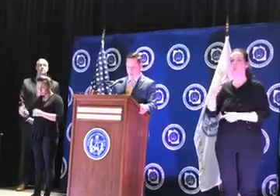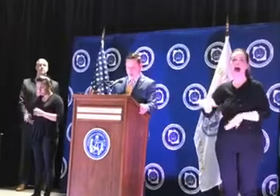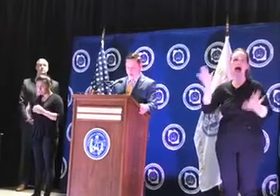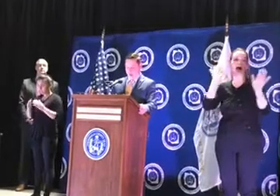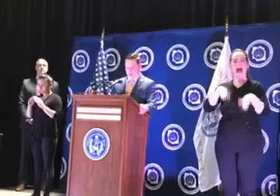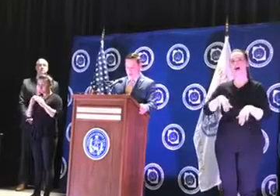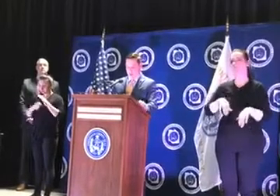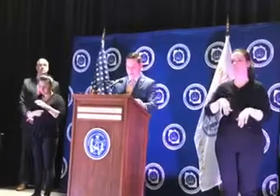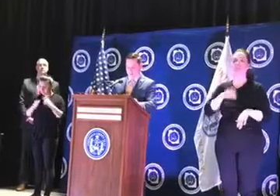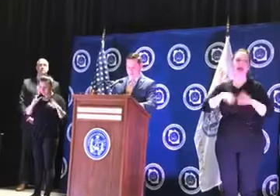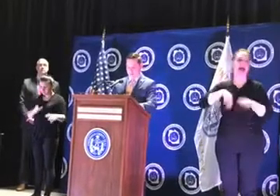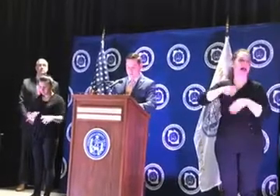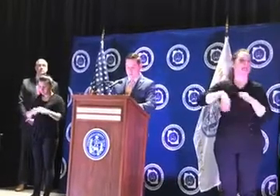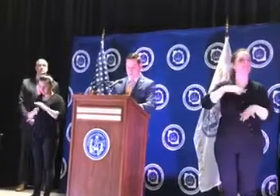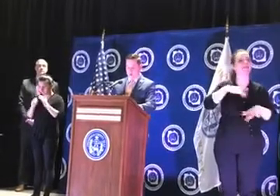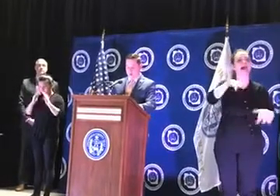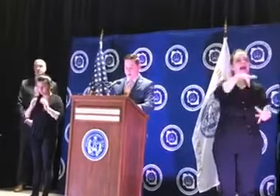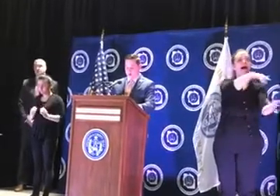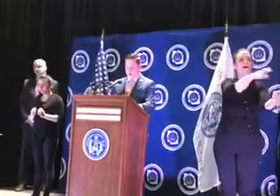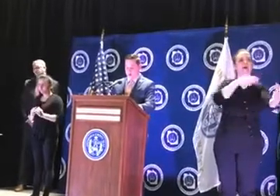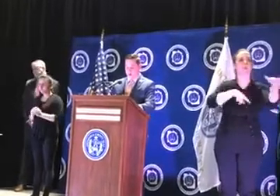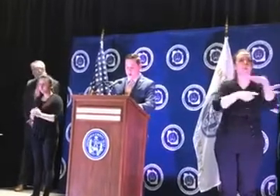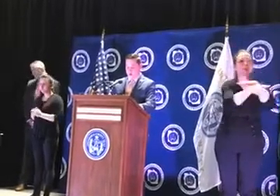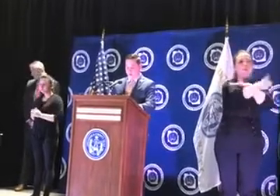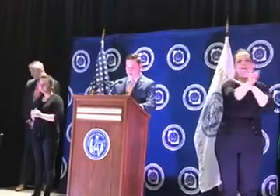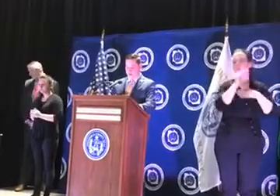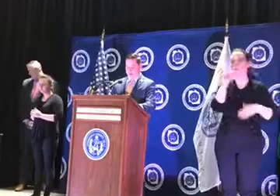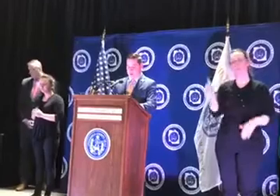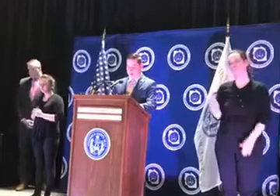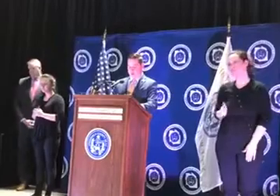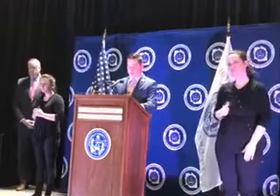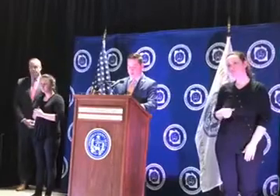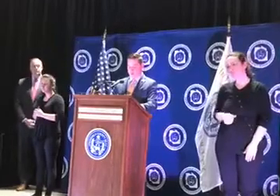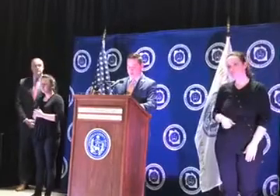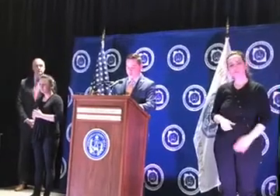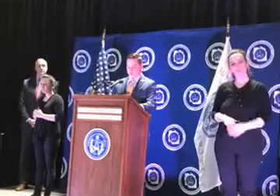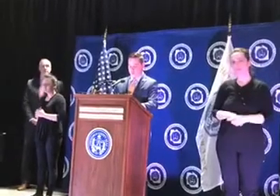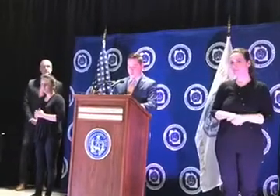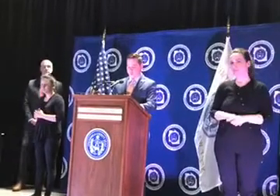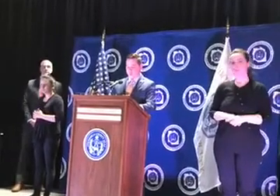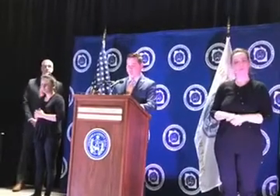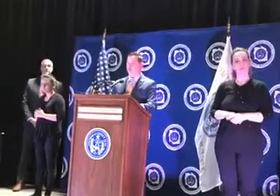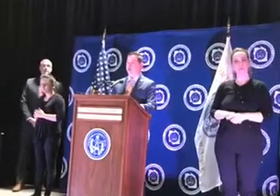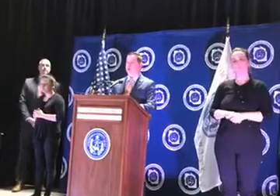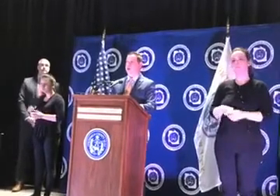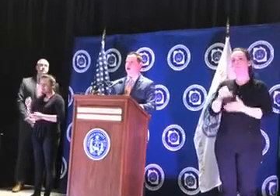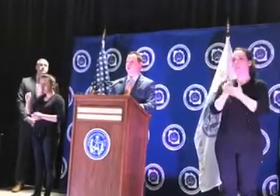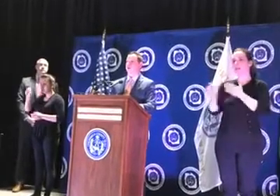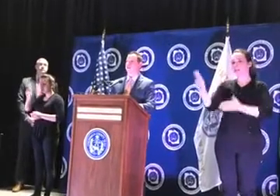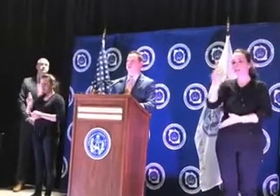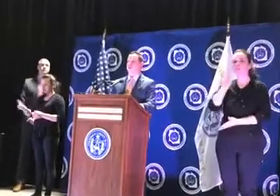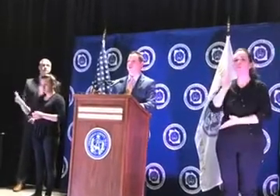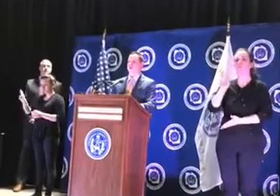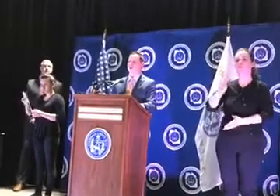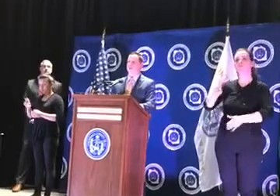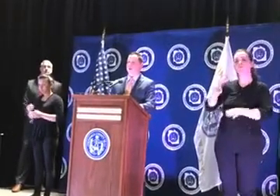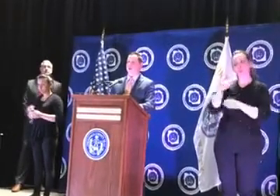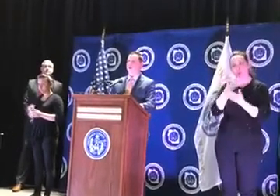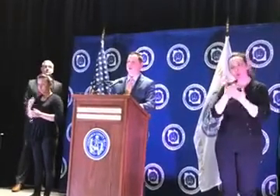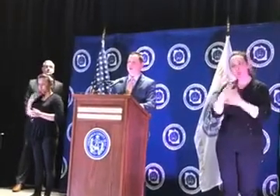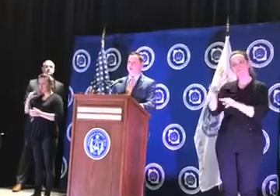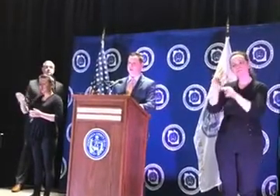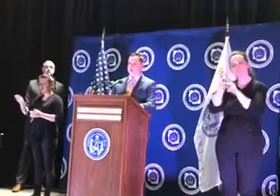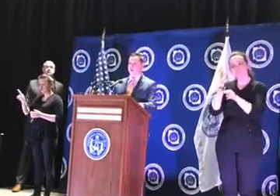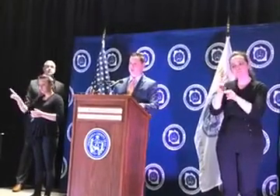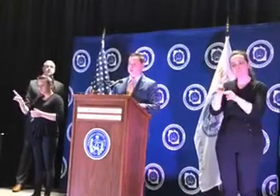do coming back from spring break. I'm pleased that Syracuse University has been doing patrols on off-campus housing,